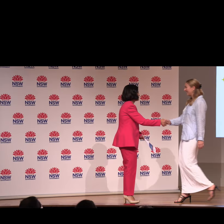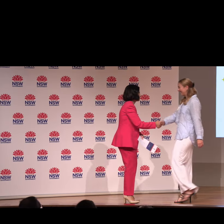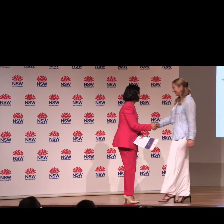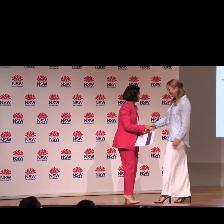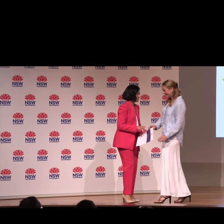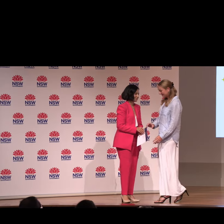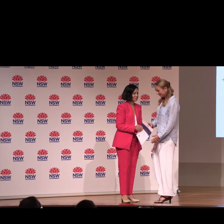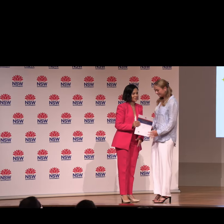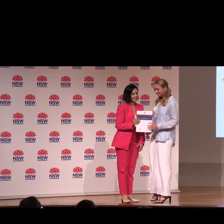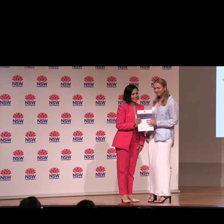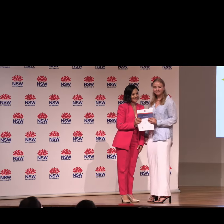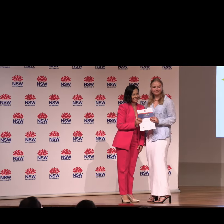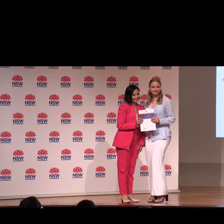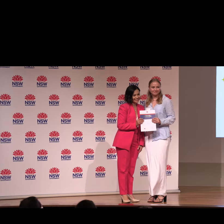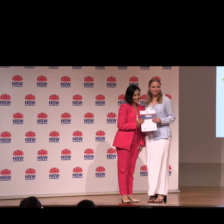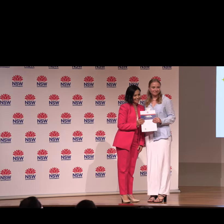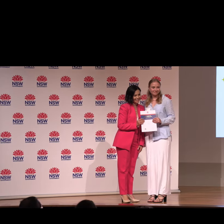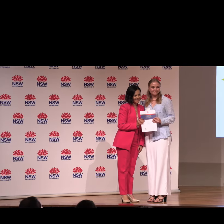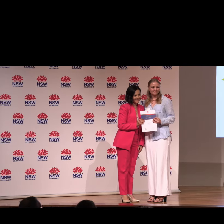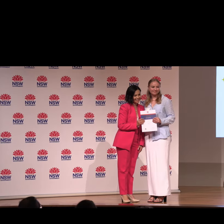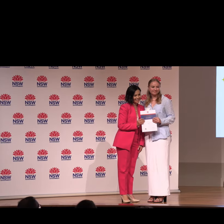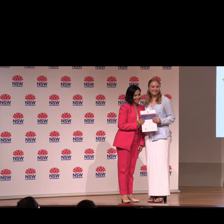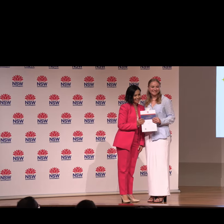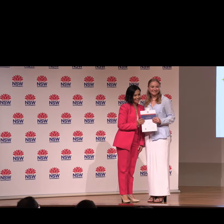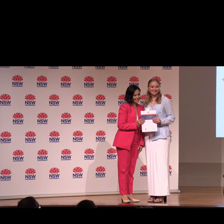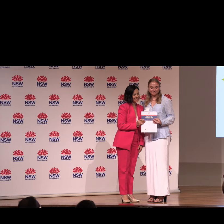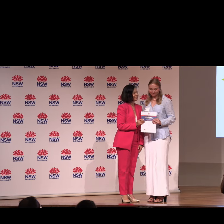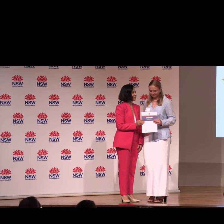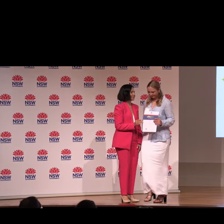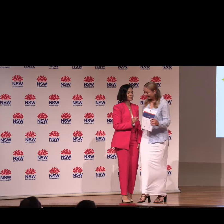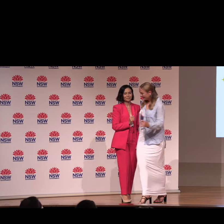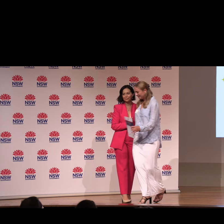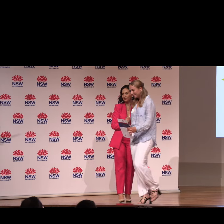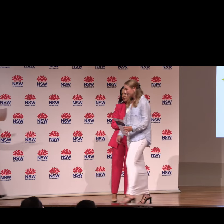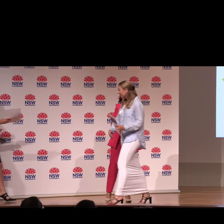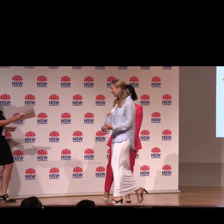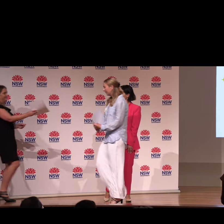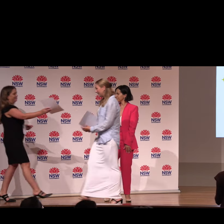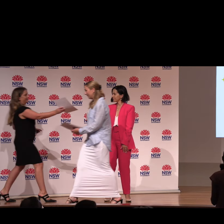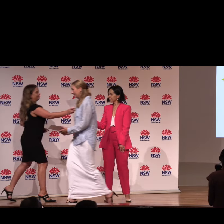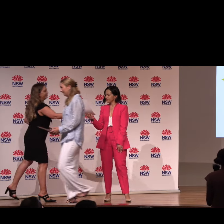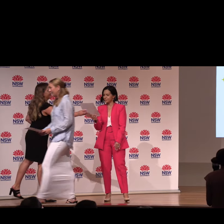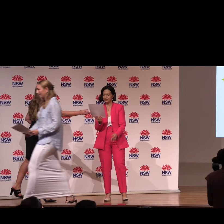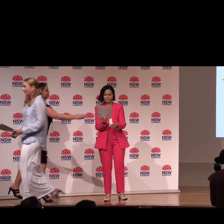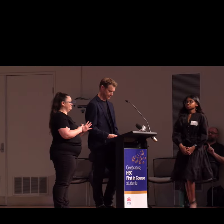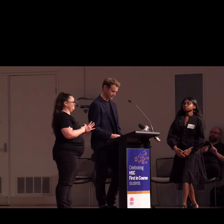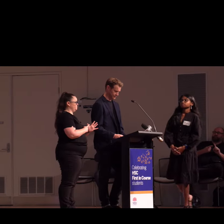In Tamil Continuous, Hersha Kamlesh Warren, Outside Tutor.